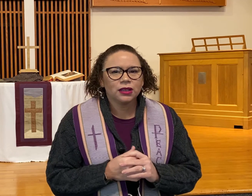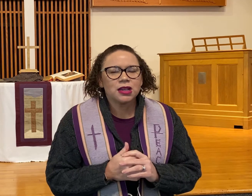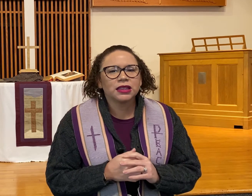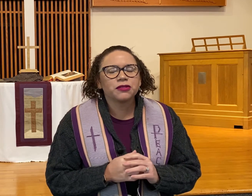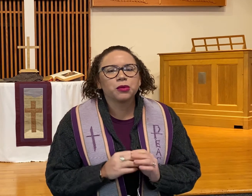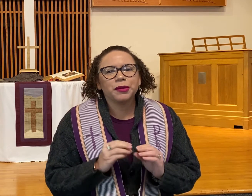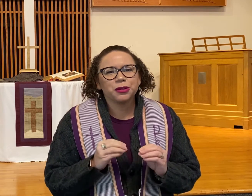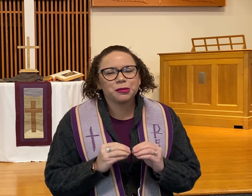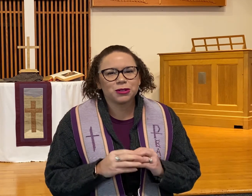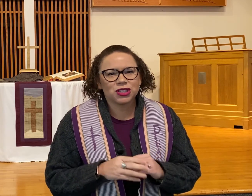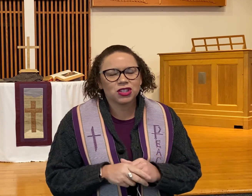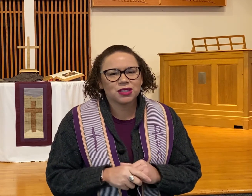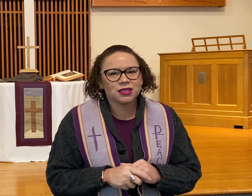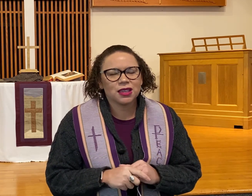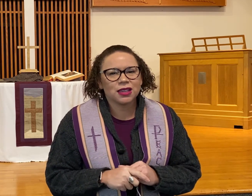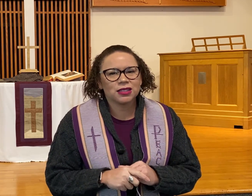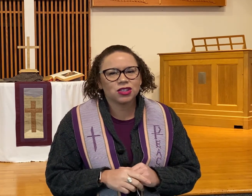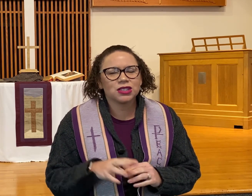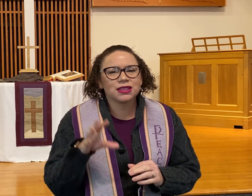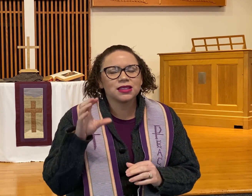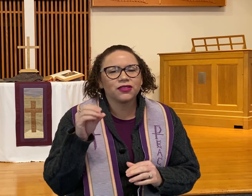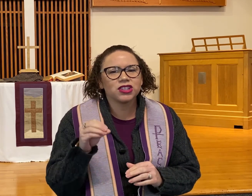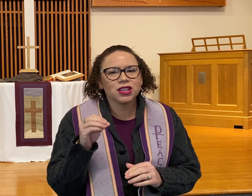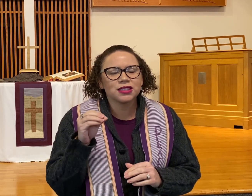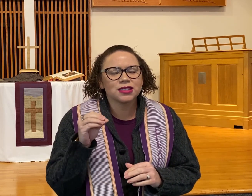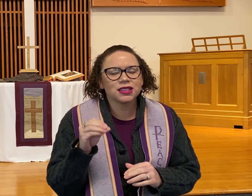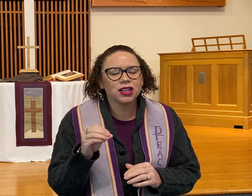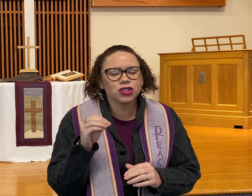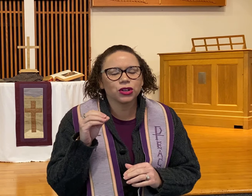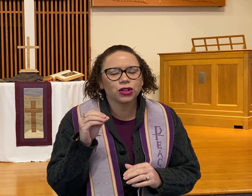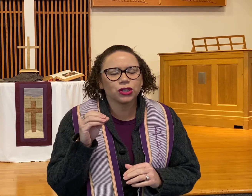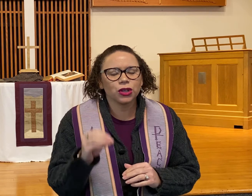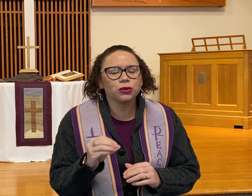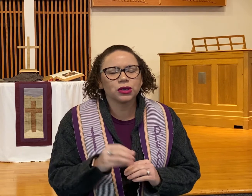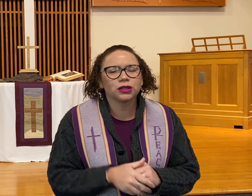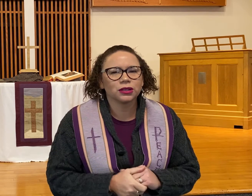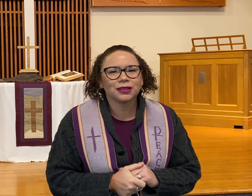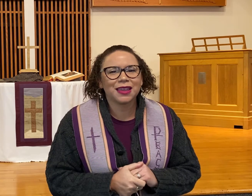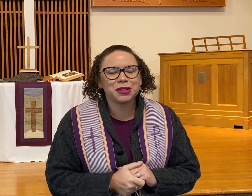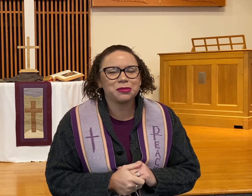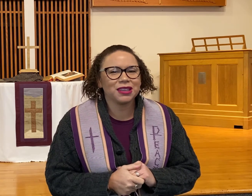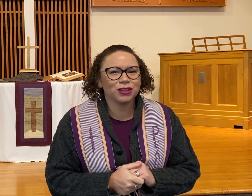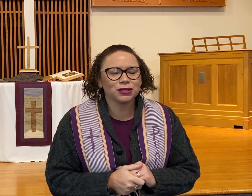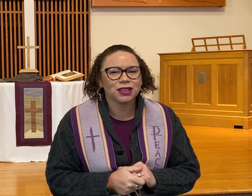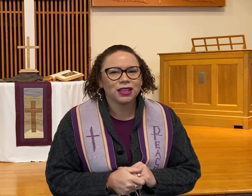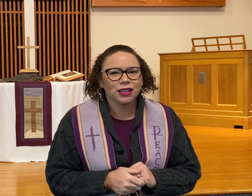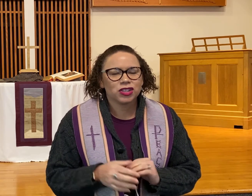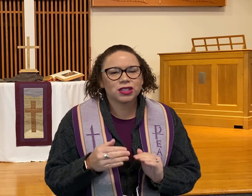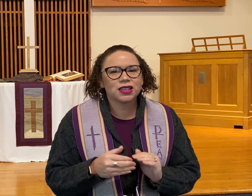I love the woman who approaches Jesus and she just says, "If I just touch your cloak, I'm going to be healed." She has such